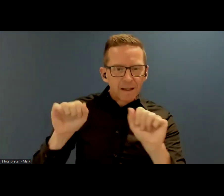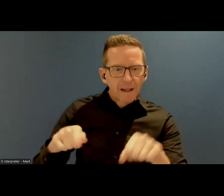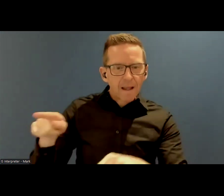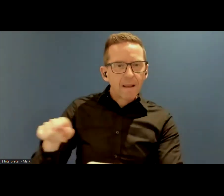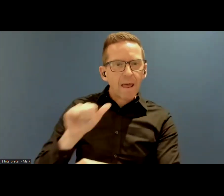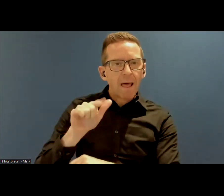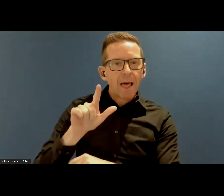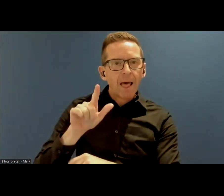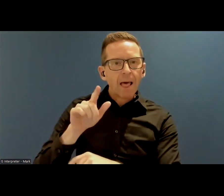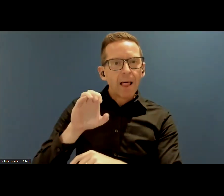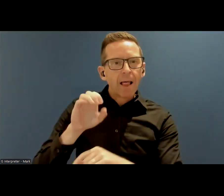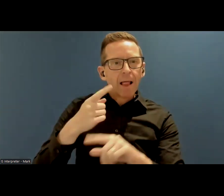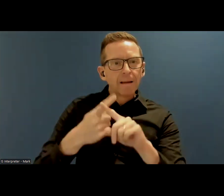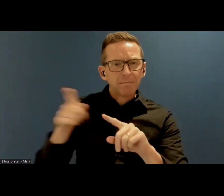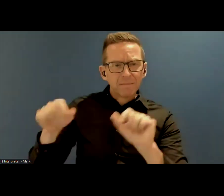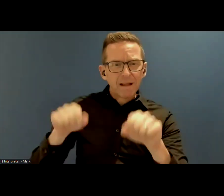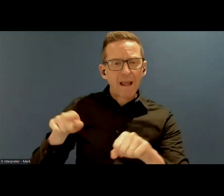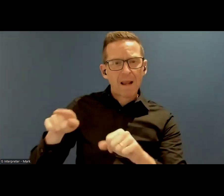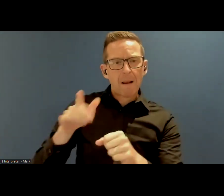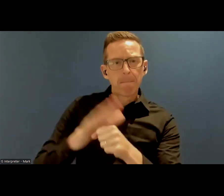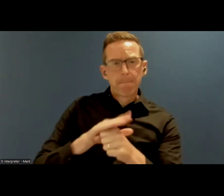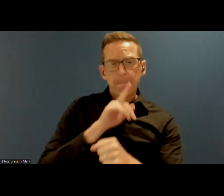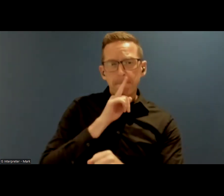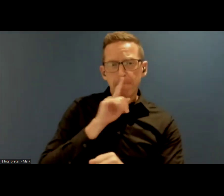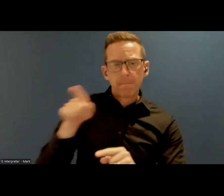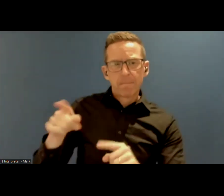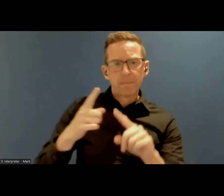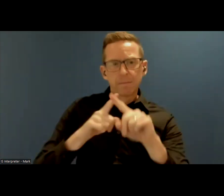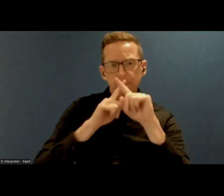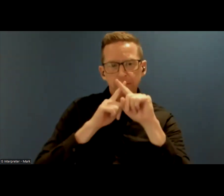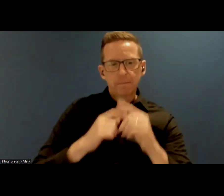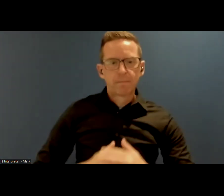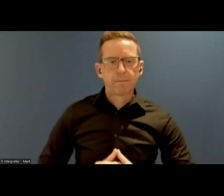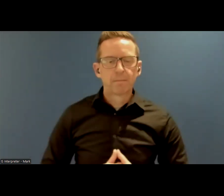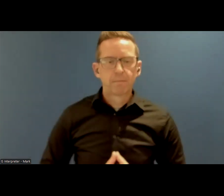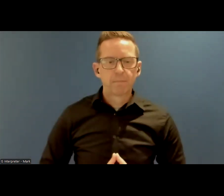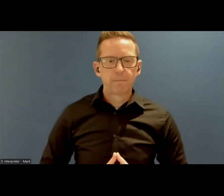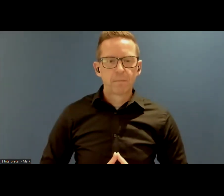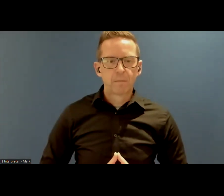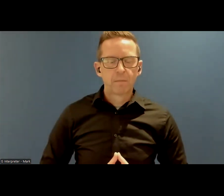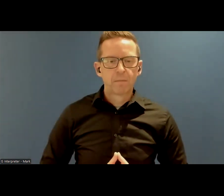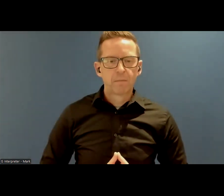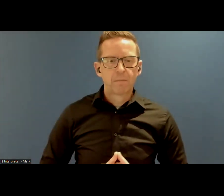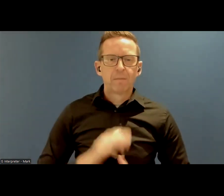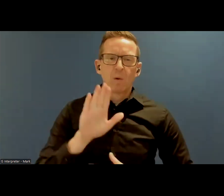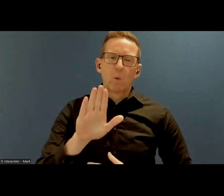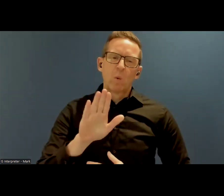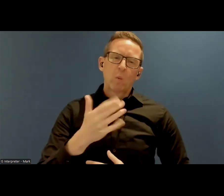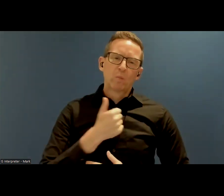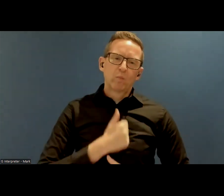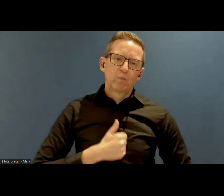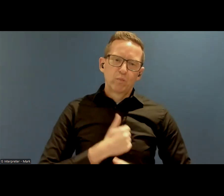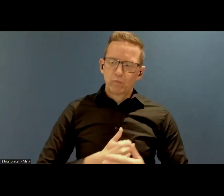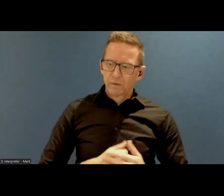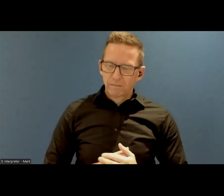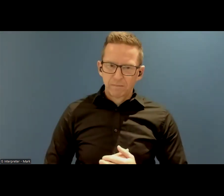Thank you. And then the speaker was signed it. Remember the way you drafted? I'm so sorry. Sylvia, I'm